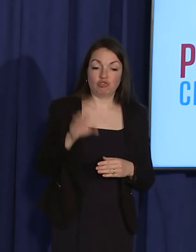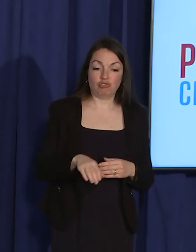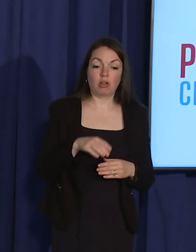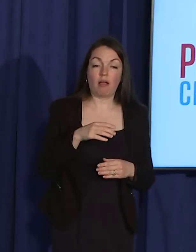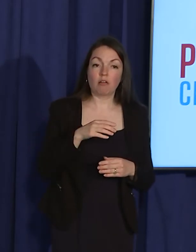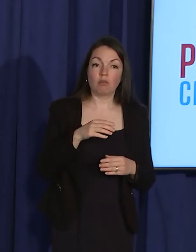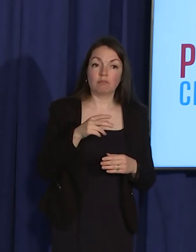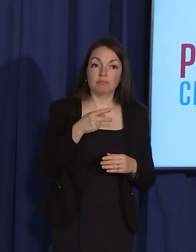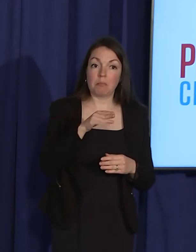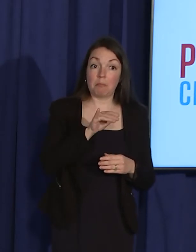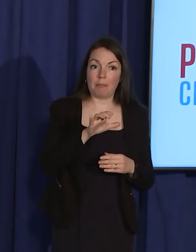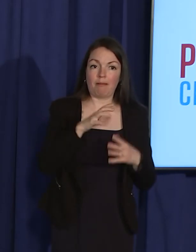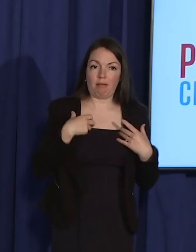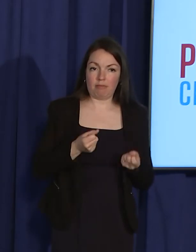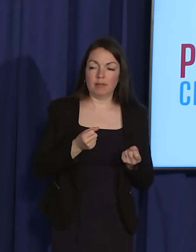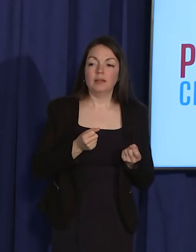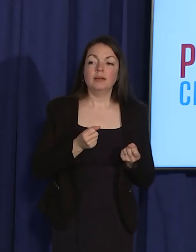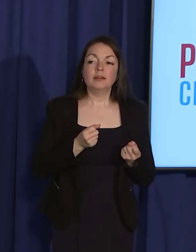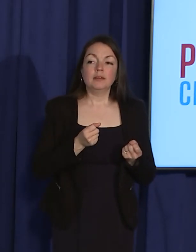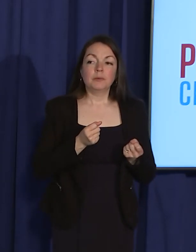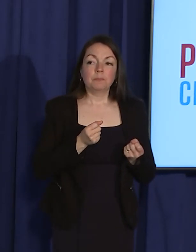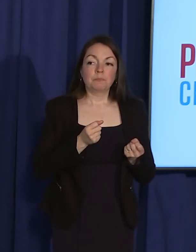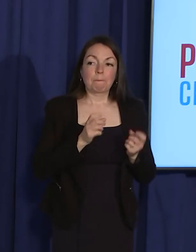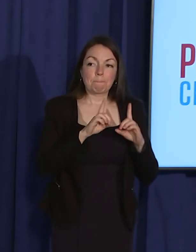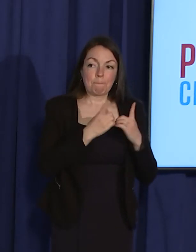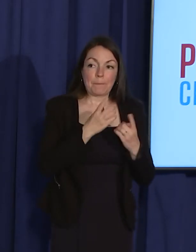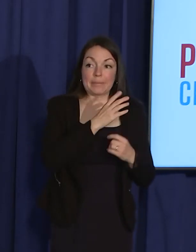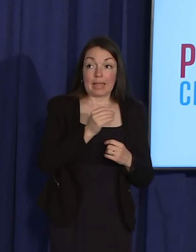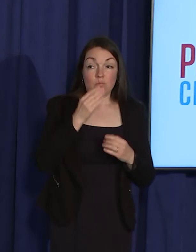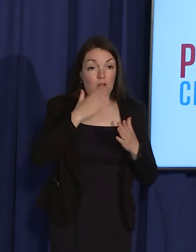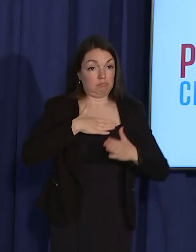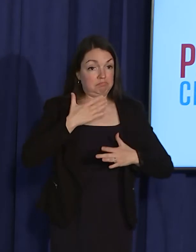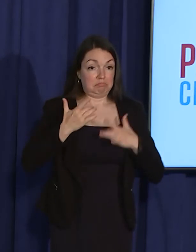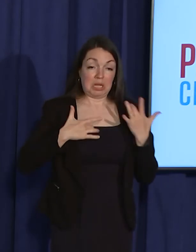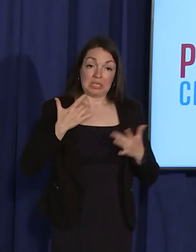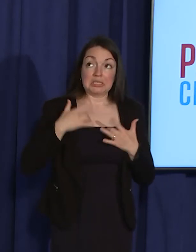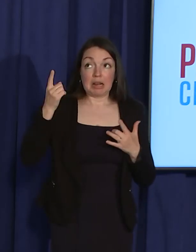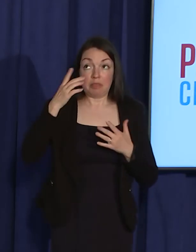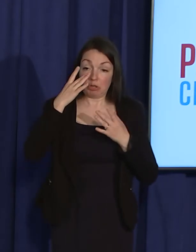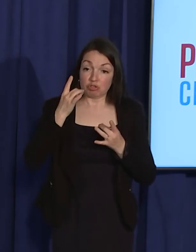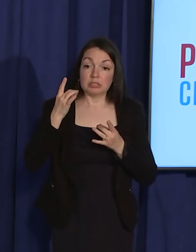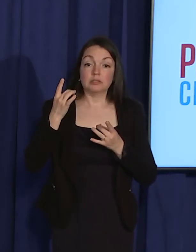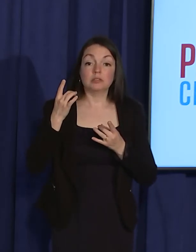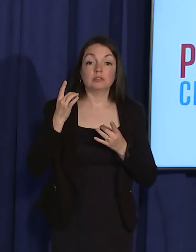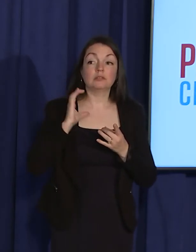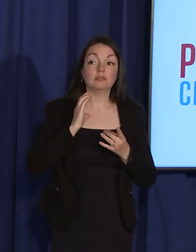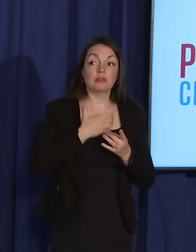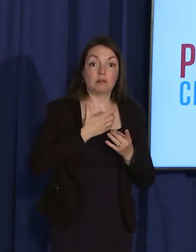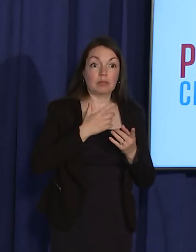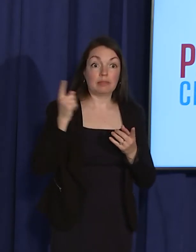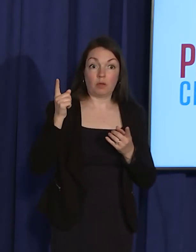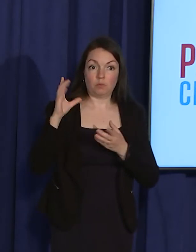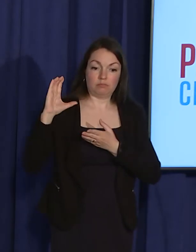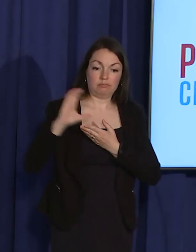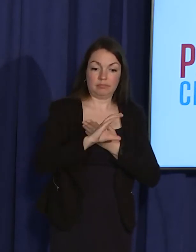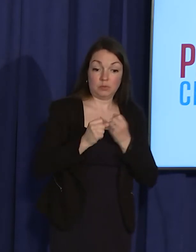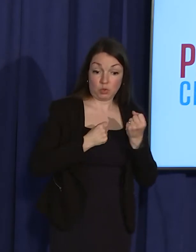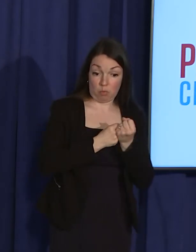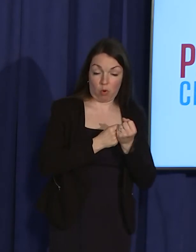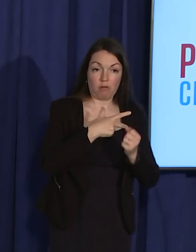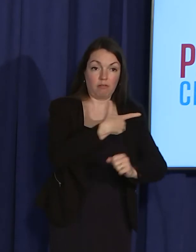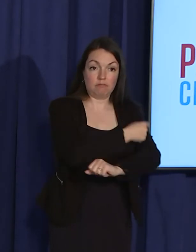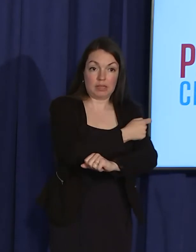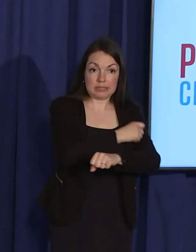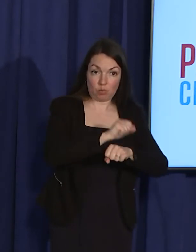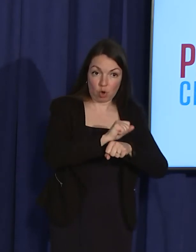very, very pleased that the CDC has signaled interest in taking, not only supporting a lot of the